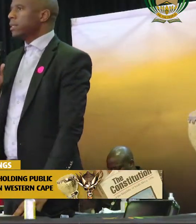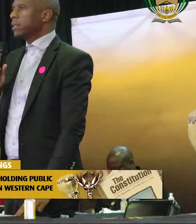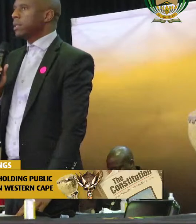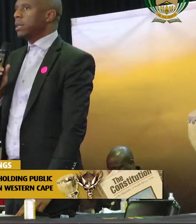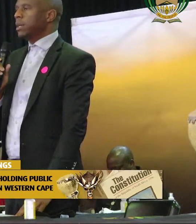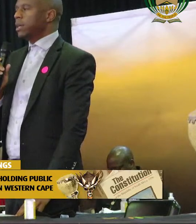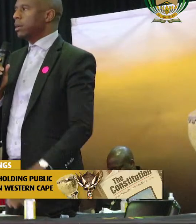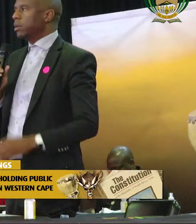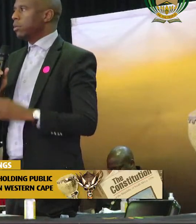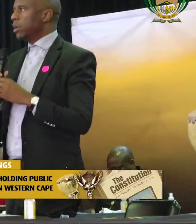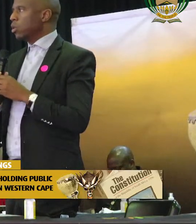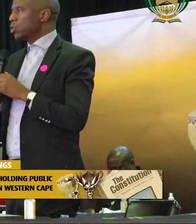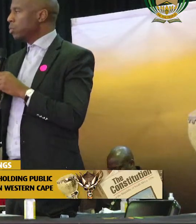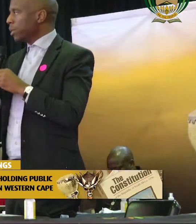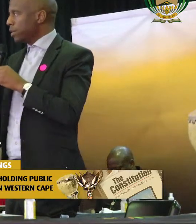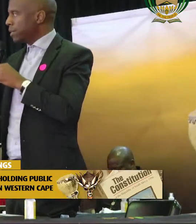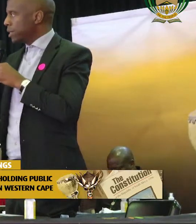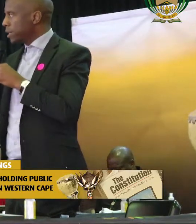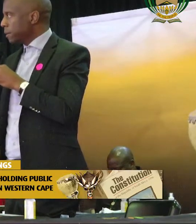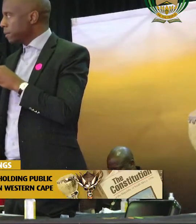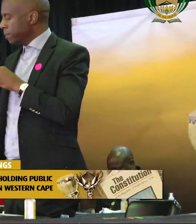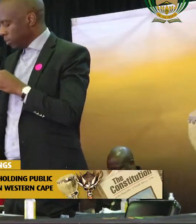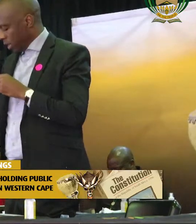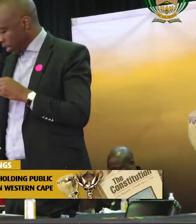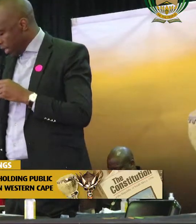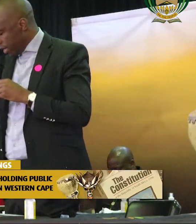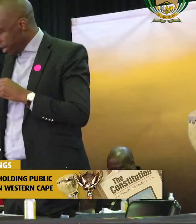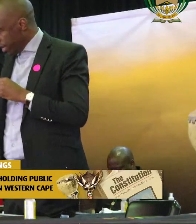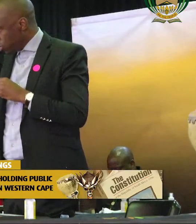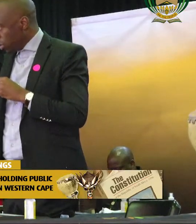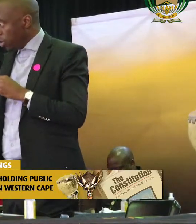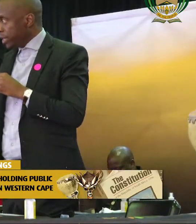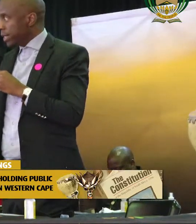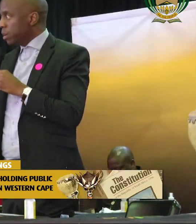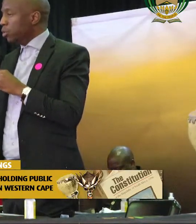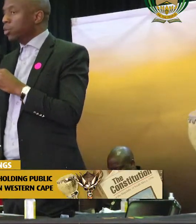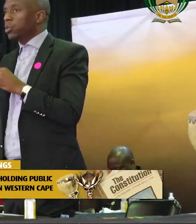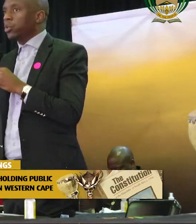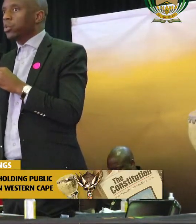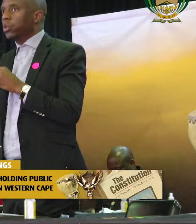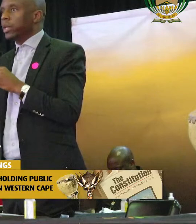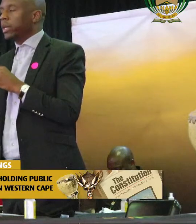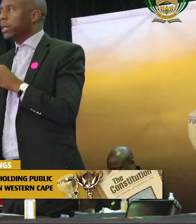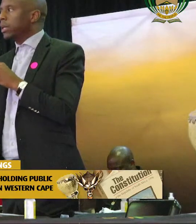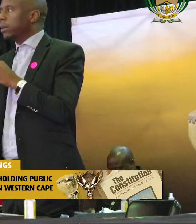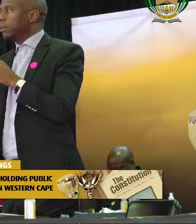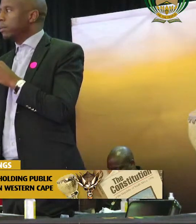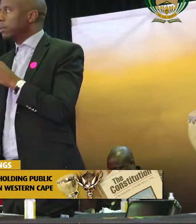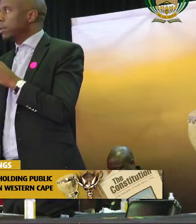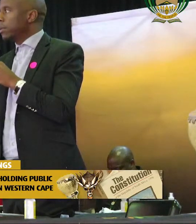communicate. We also briefed, as we were on the table,